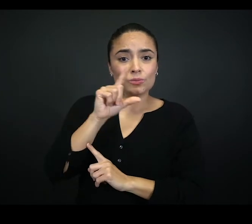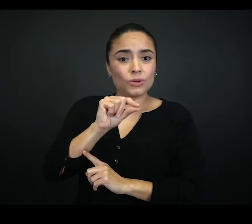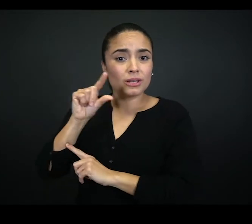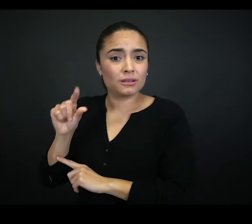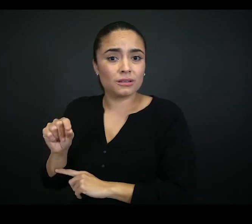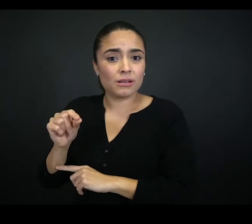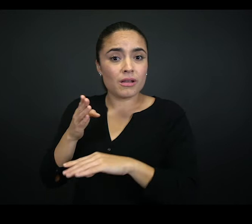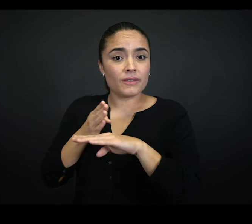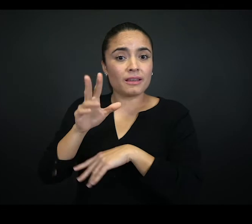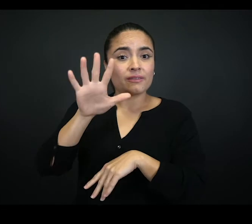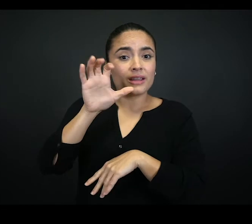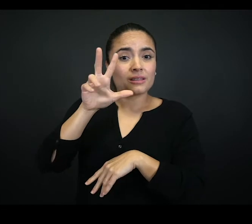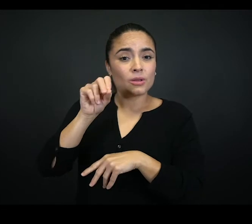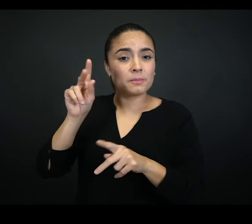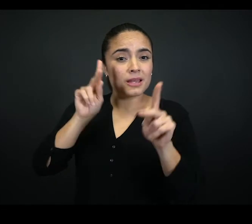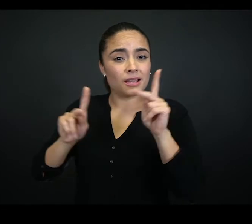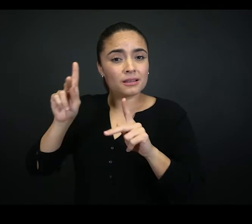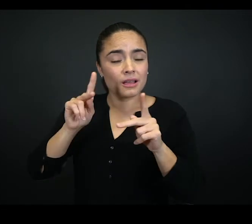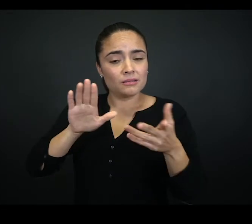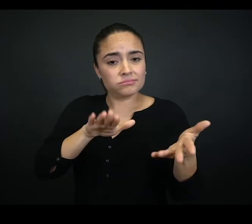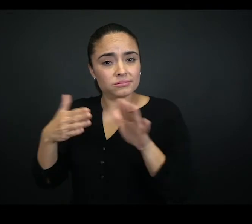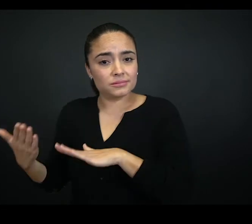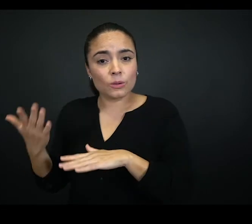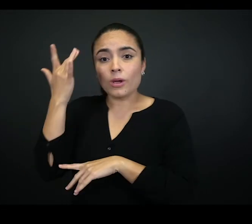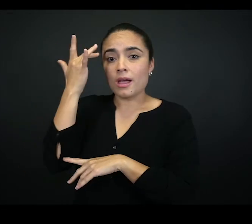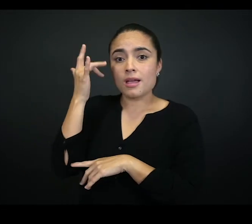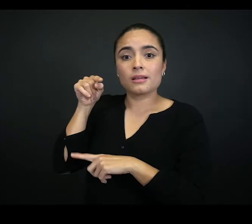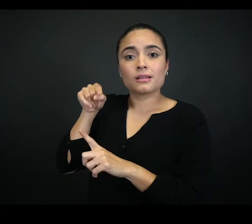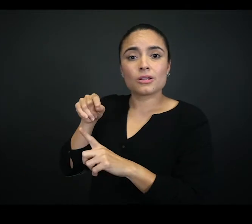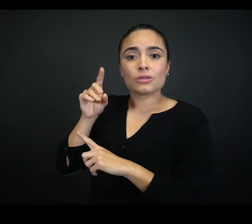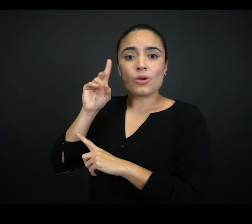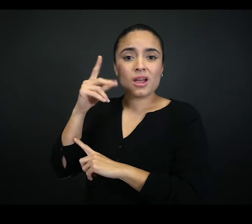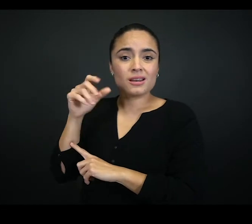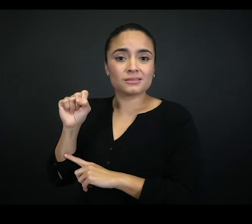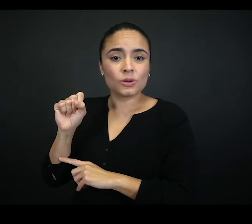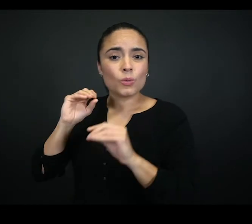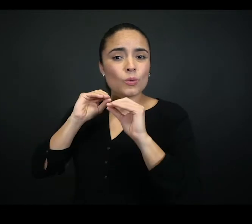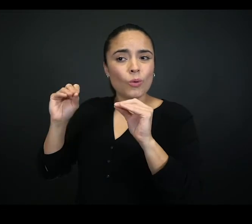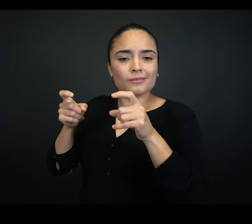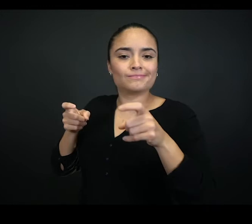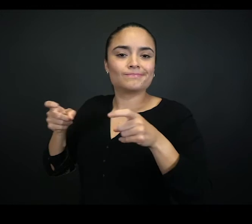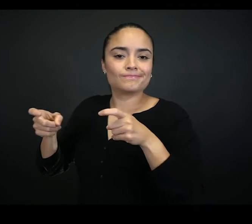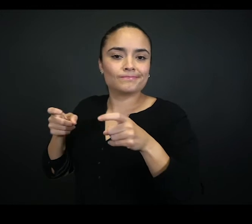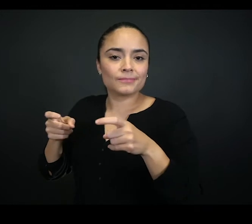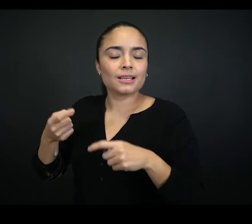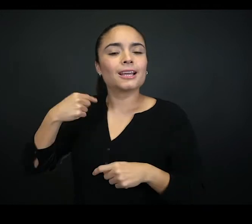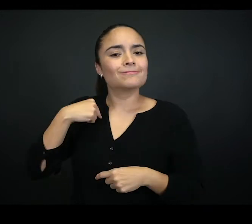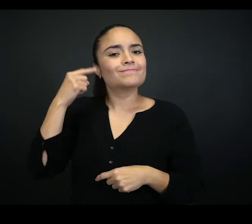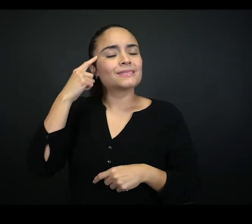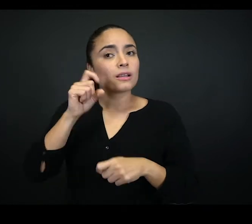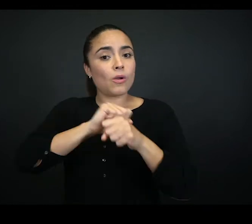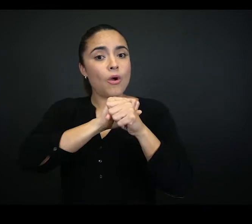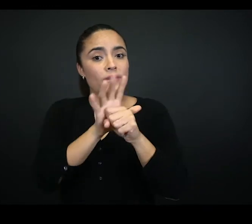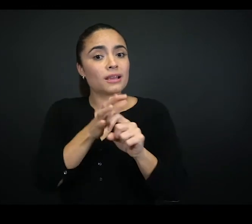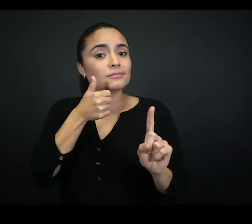obviously is a factor in those increased overdose numbers. So it's been really difficult for people who use